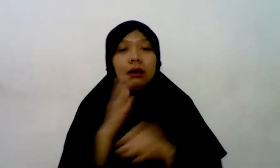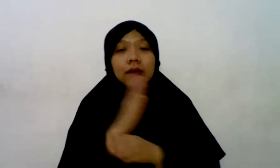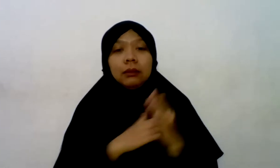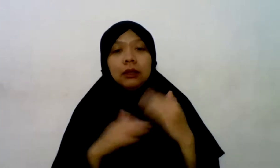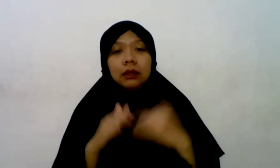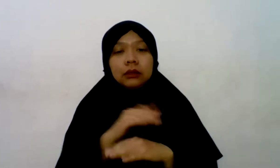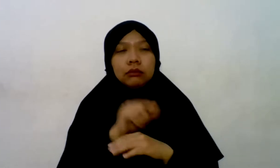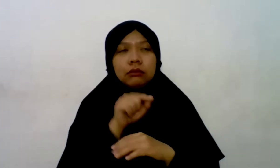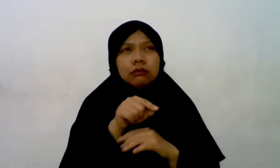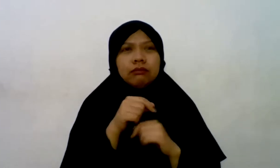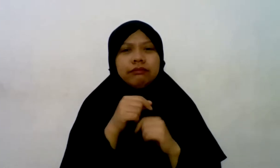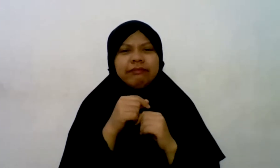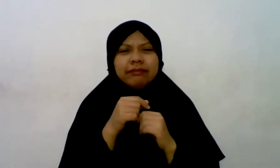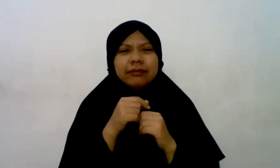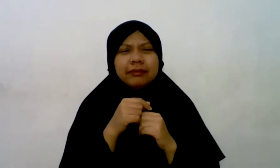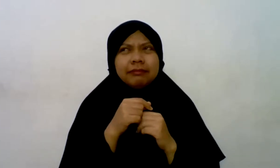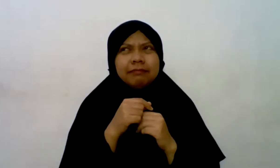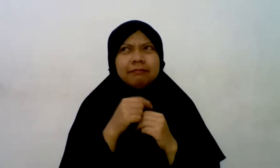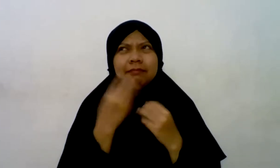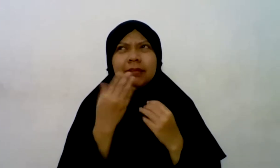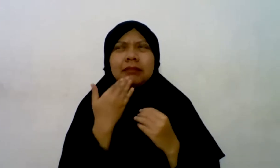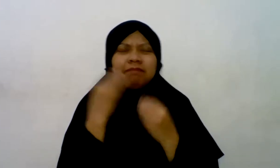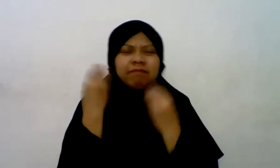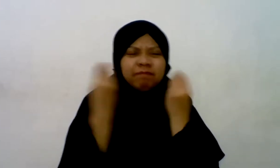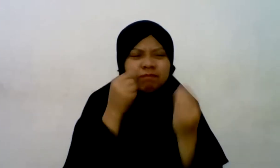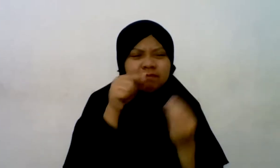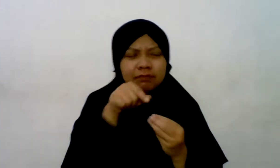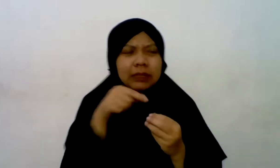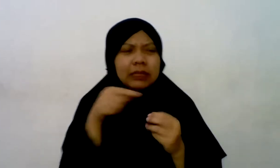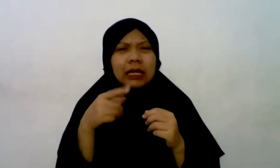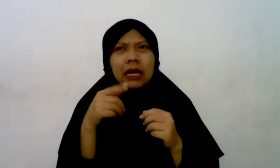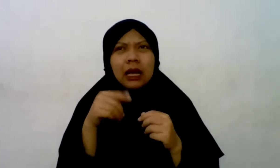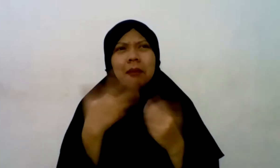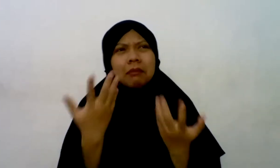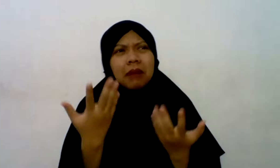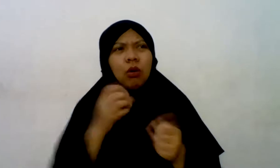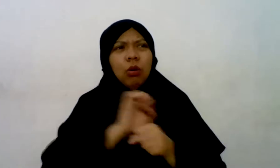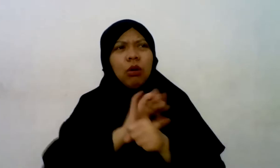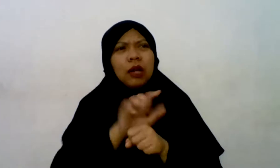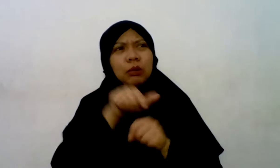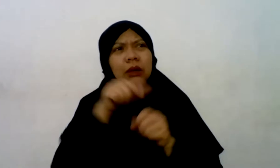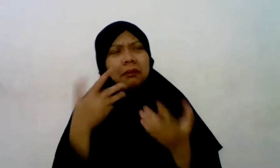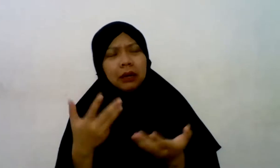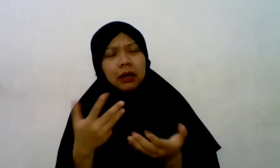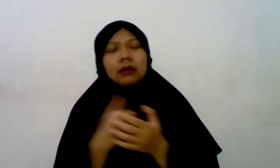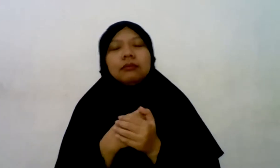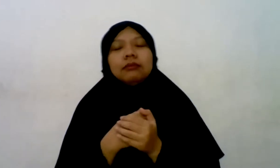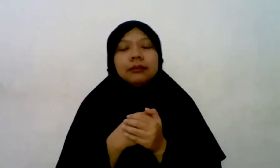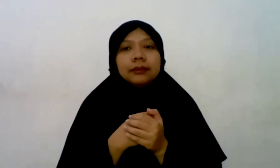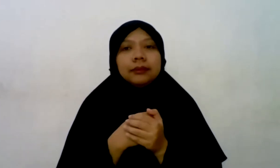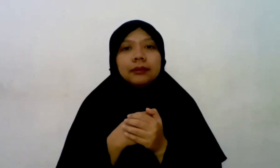on. And the fact that the different type of disability requires different types of